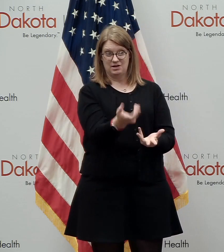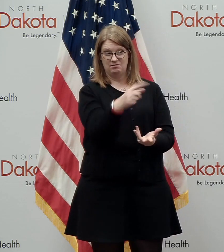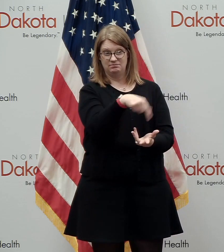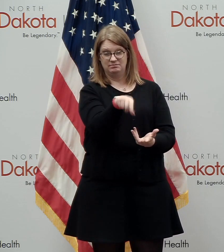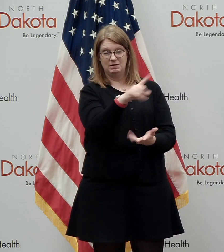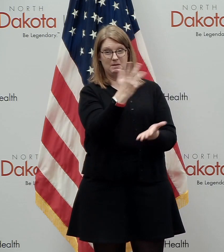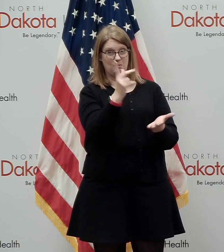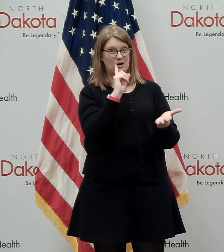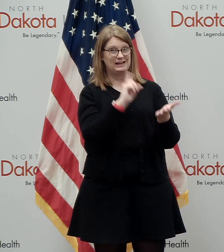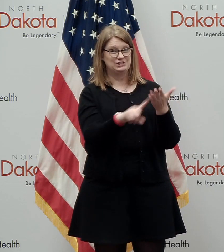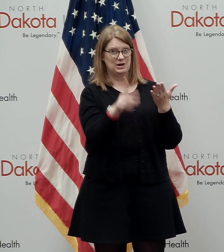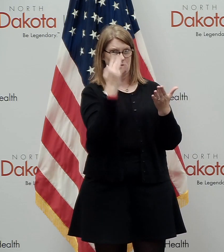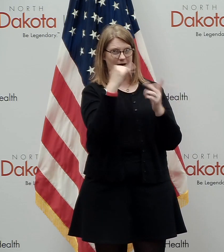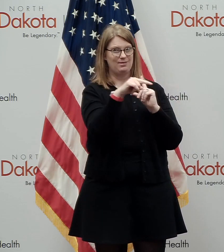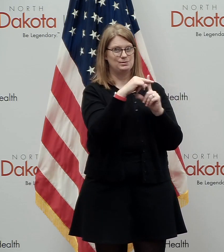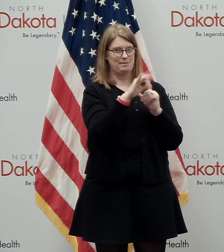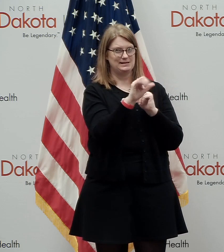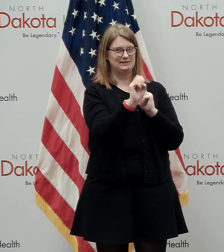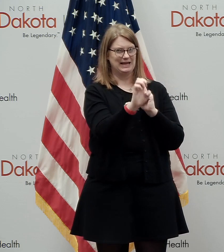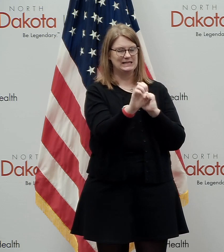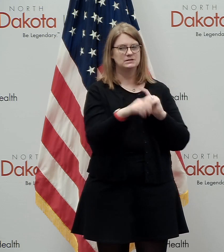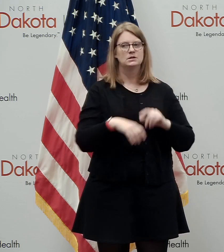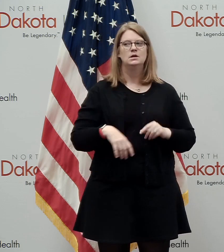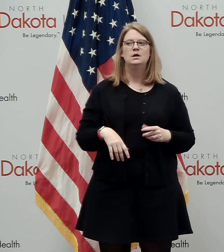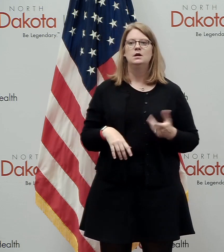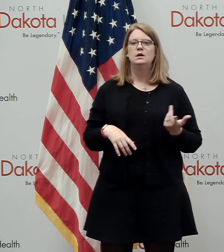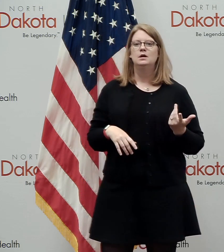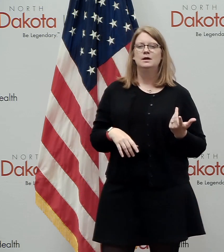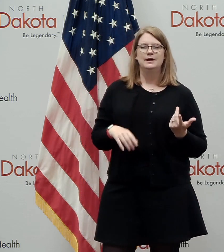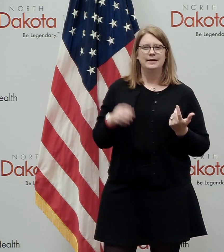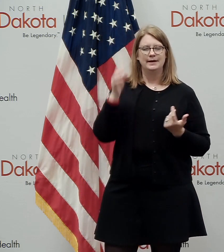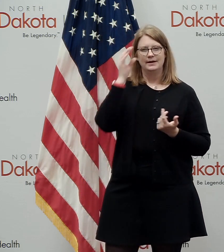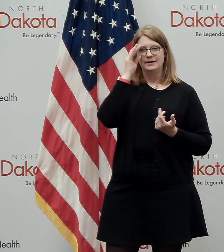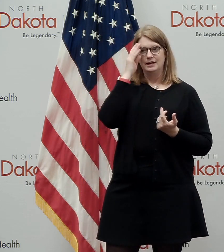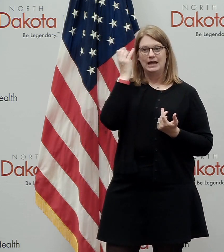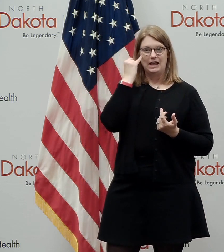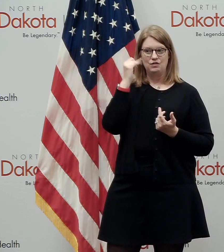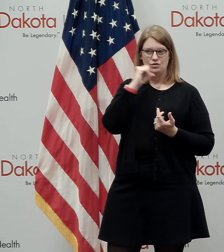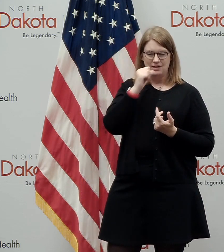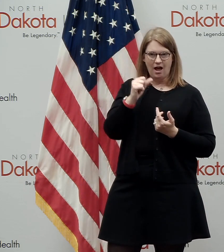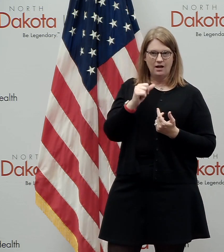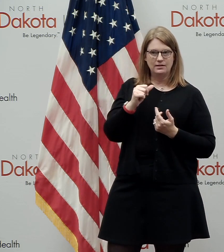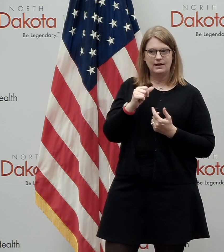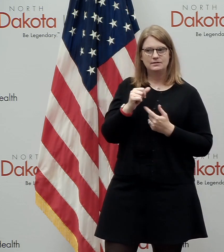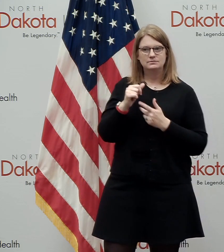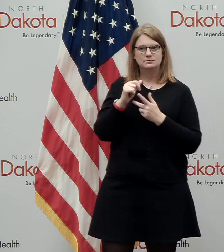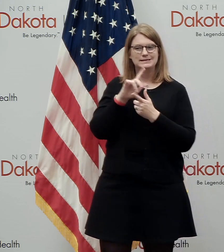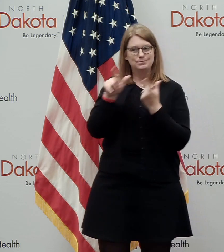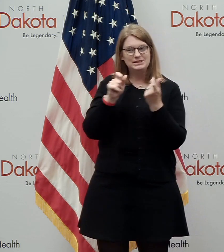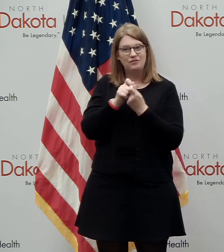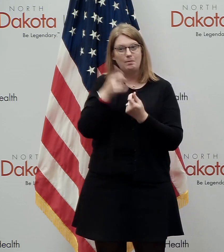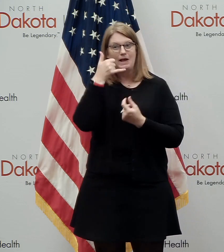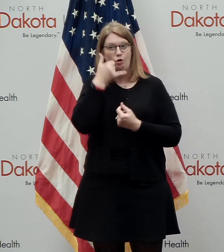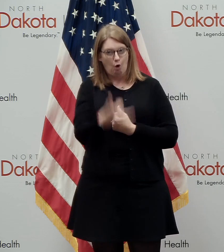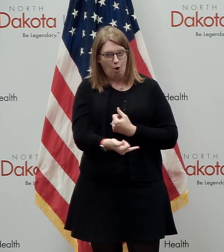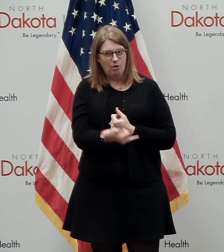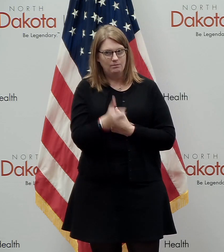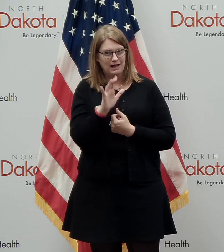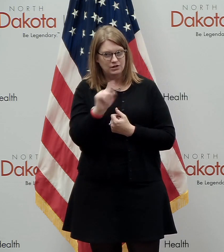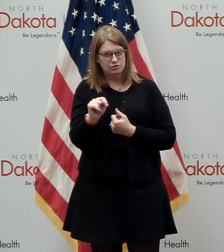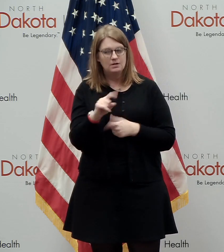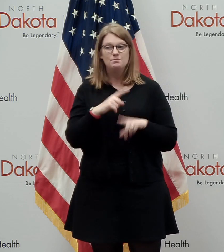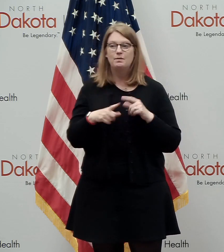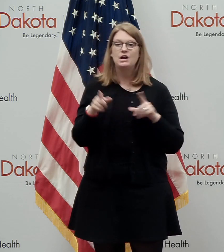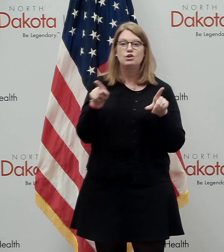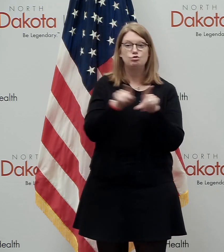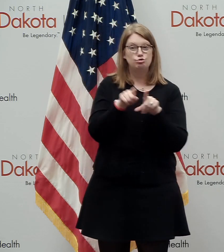get checked. So even if you aren't officially, working with contact tracing, you can help slow the spread by doing your own work